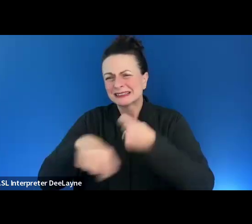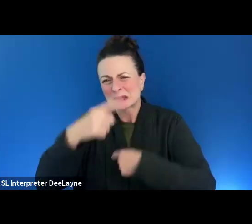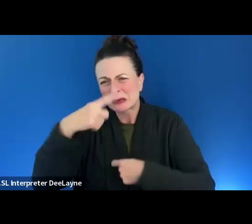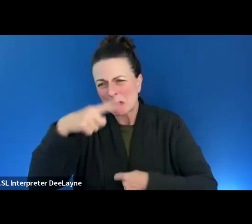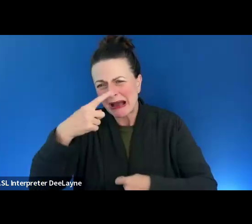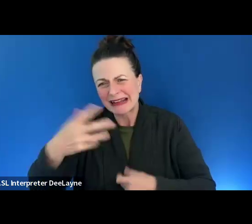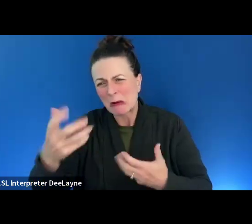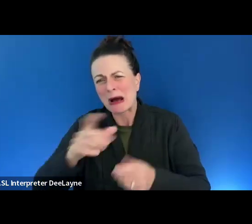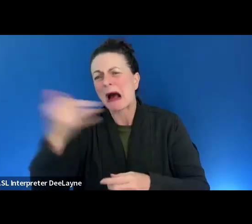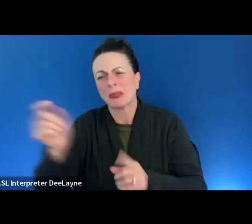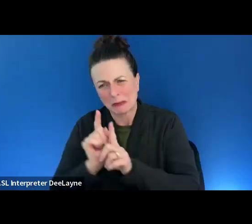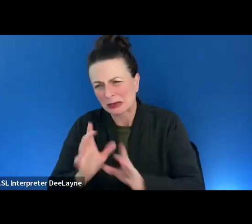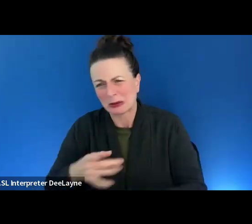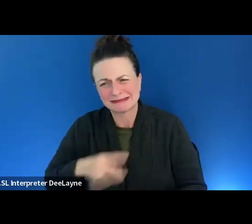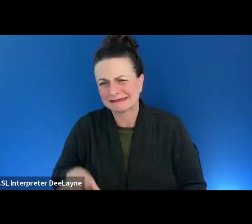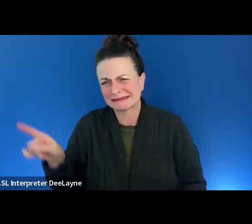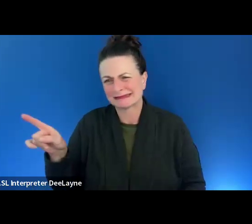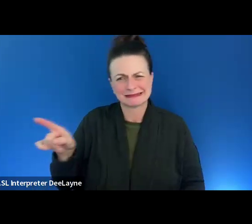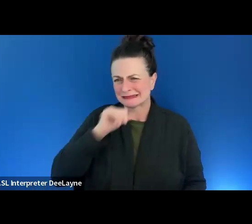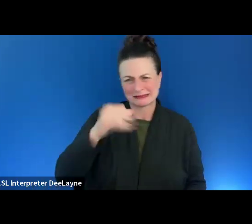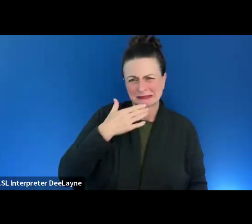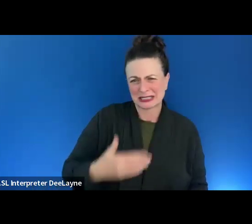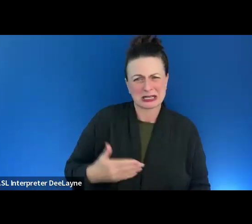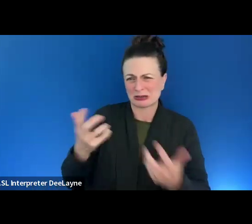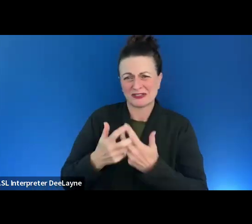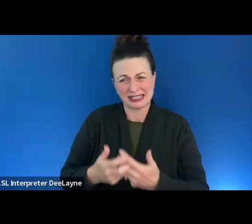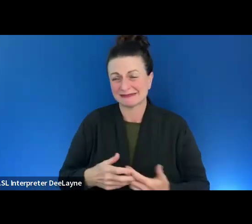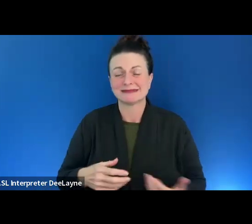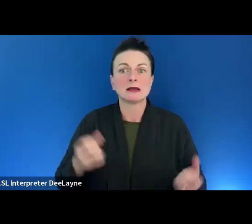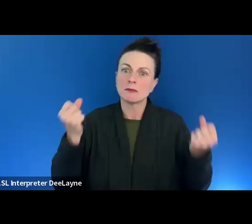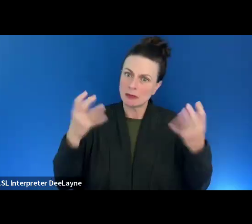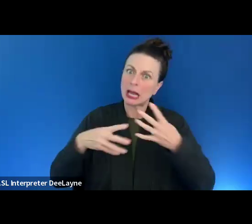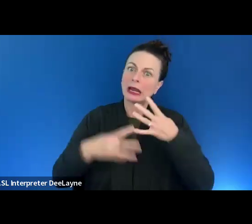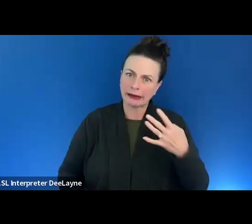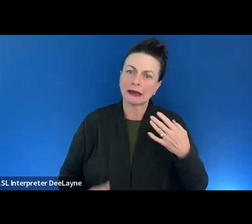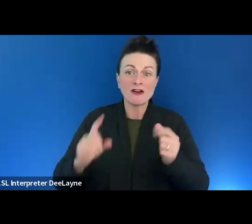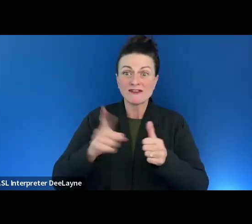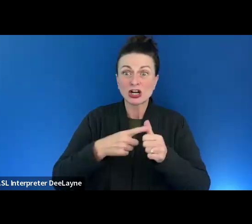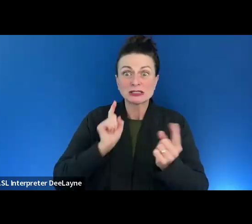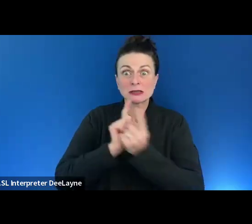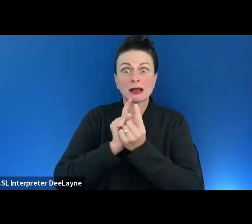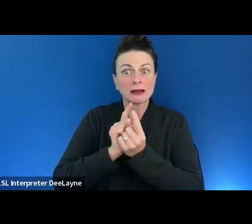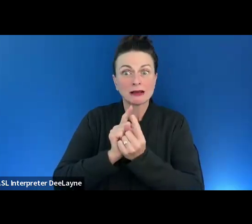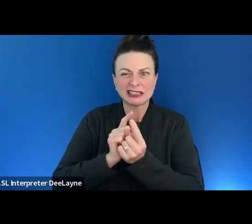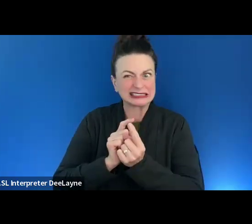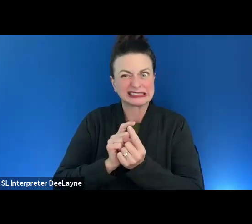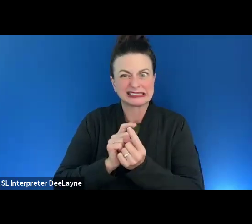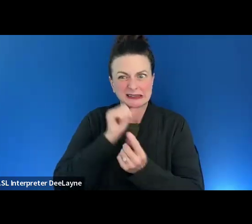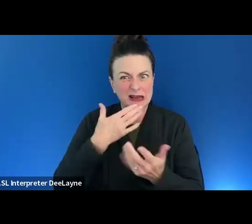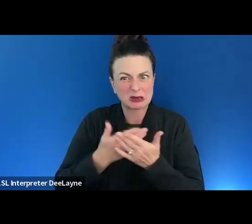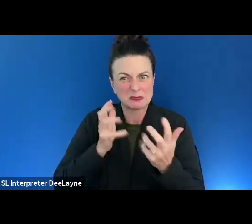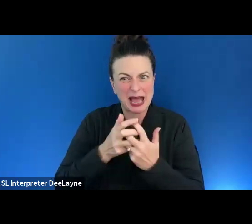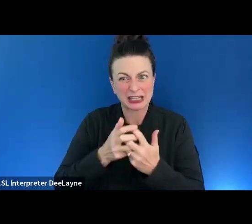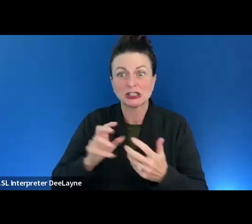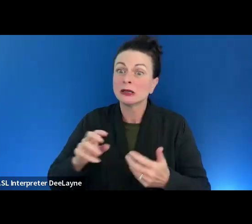match. They have lots and lots and lots of volunteers, lots of mentors. Sometimes the first match isn't the best, but that doesn't mean that you